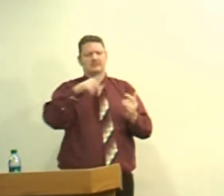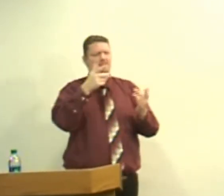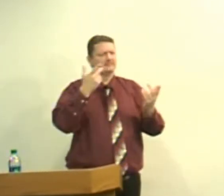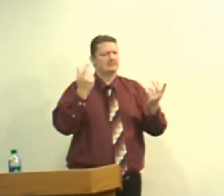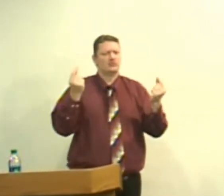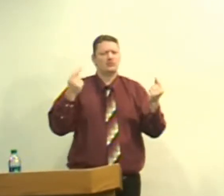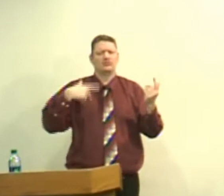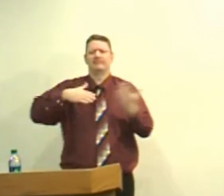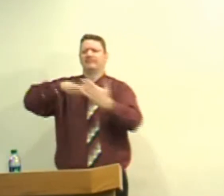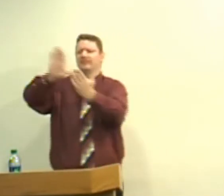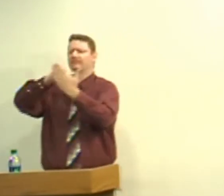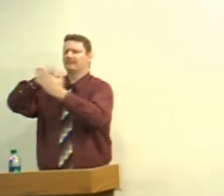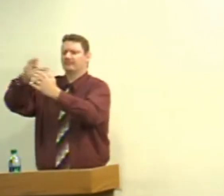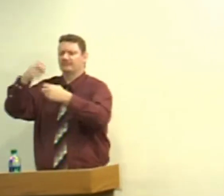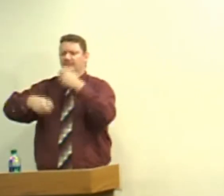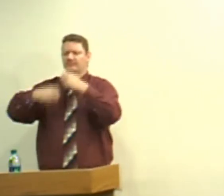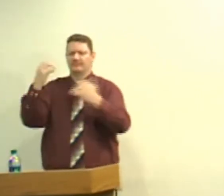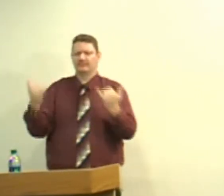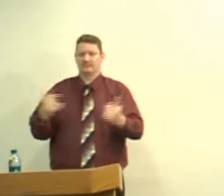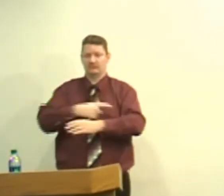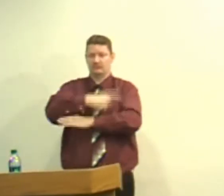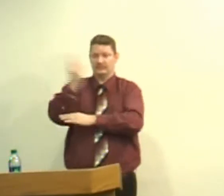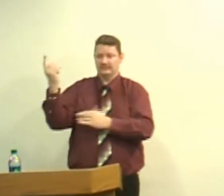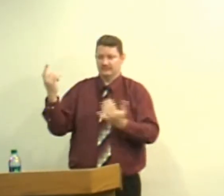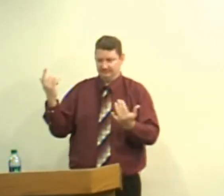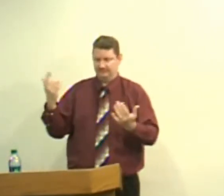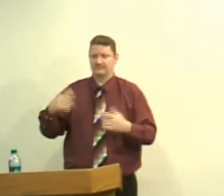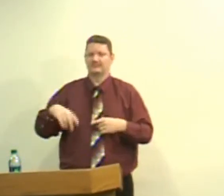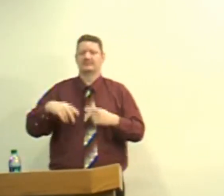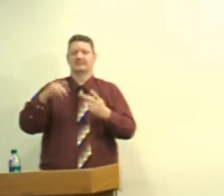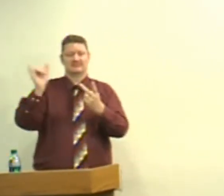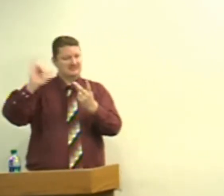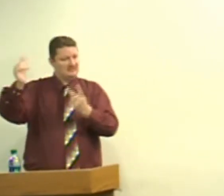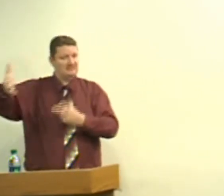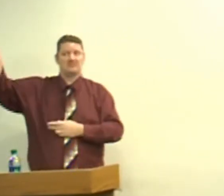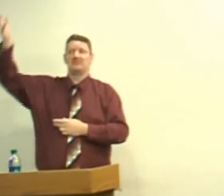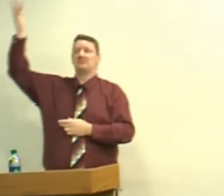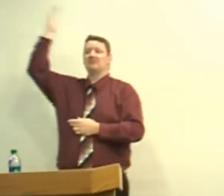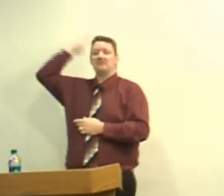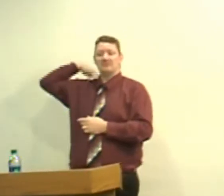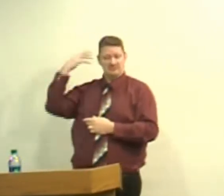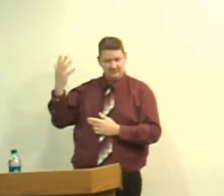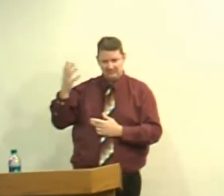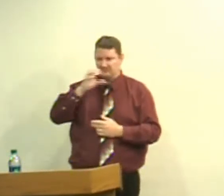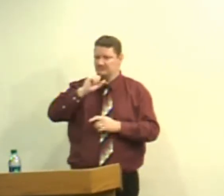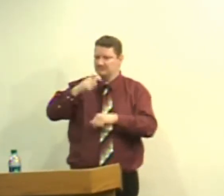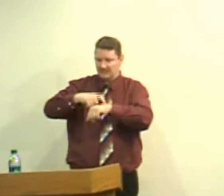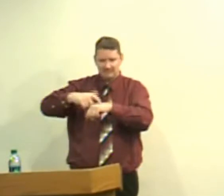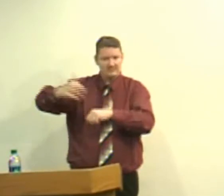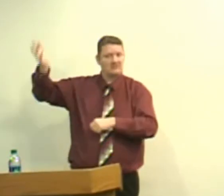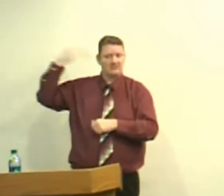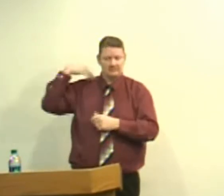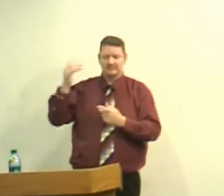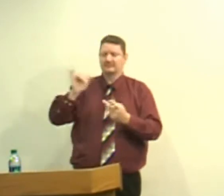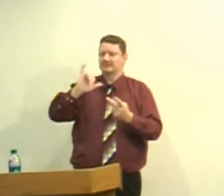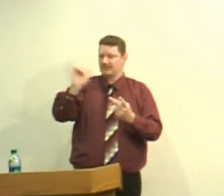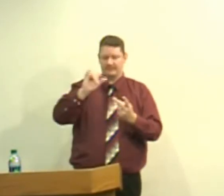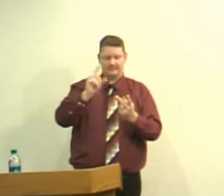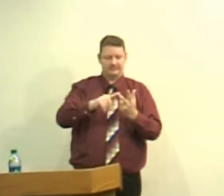So, keeping that in the back of our minds here today, nowadays we face so many challenges. And back in the olden